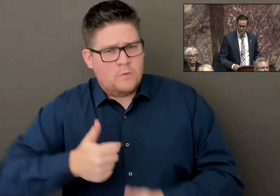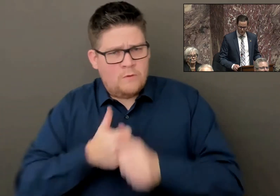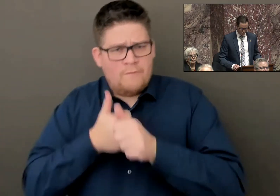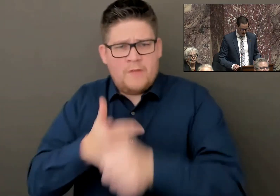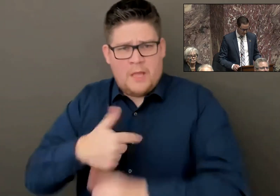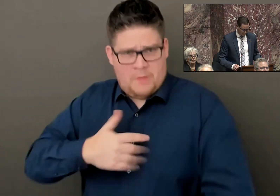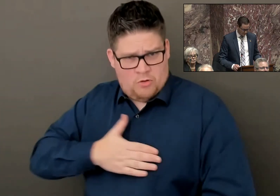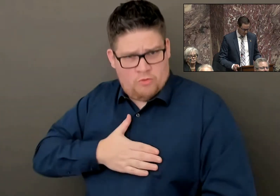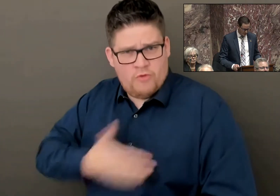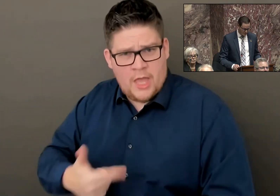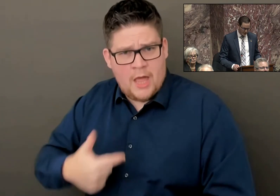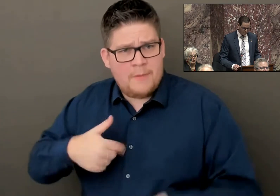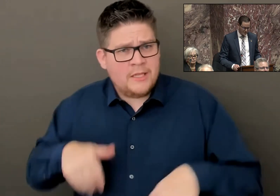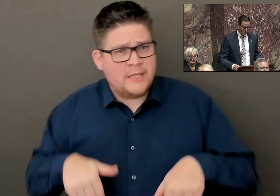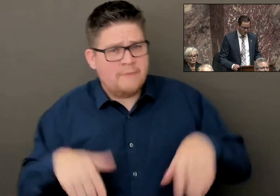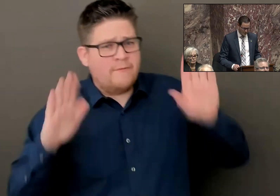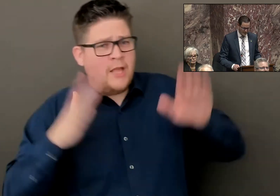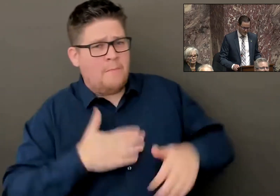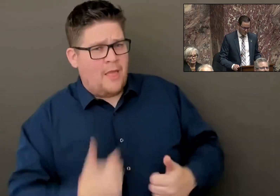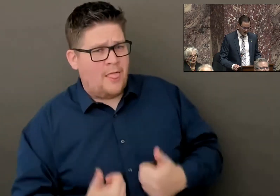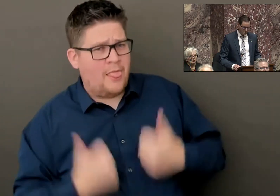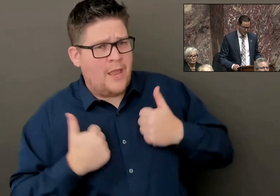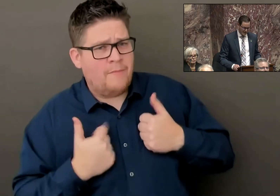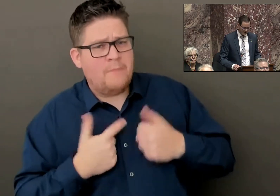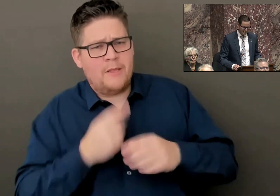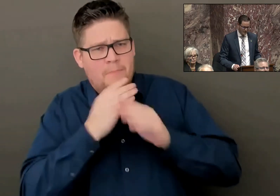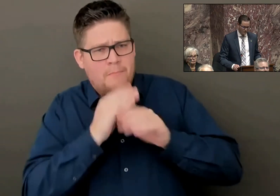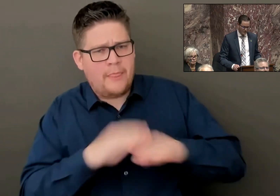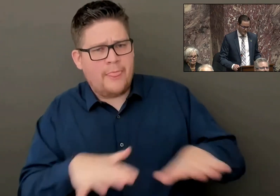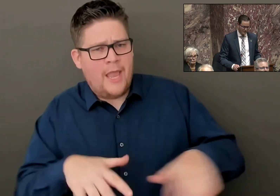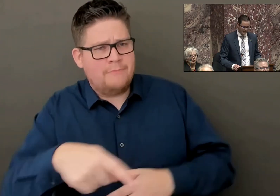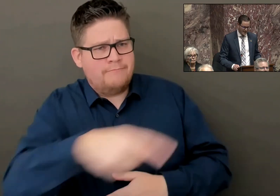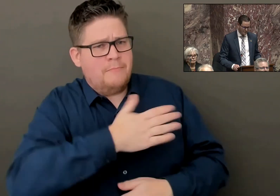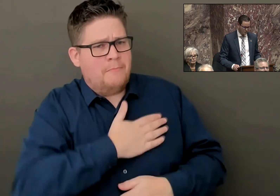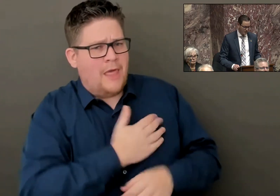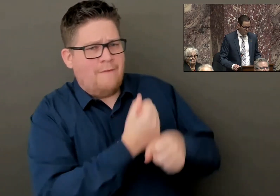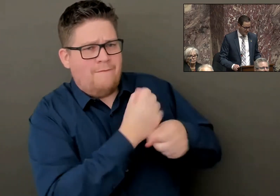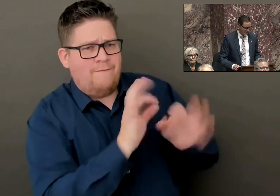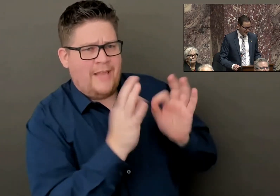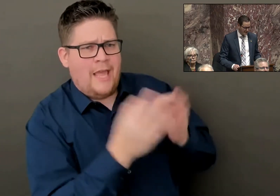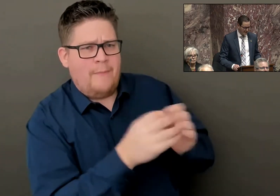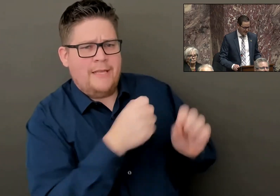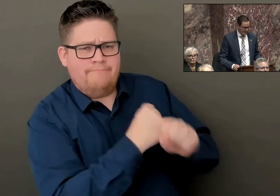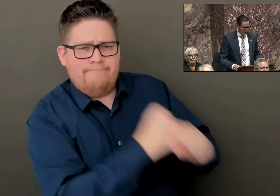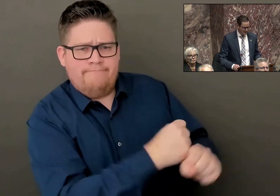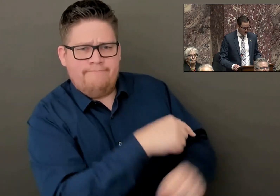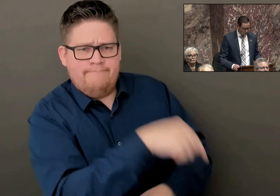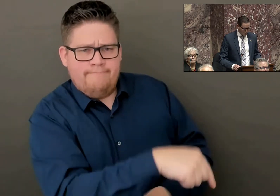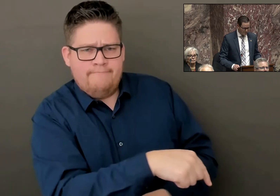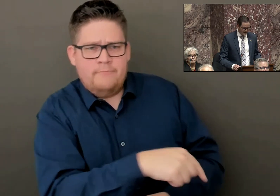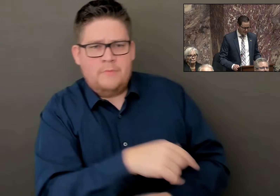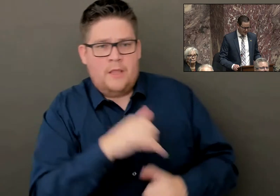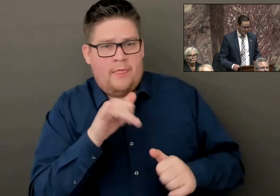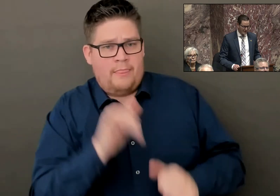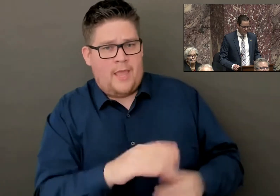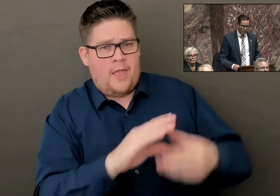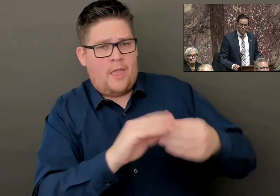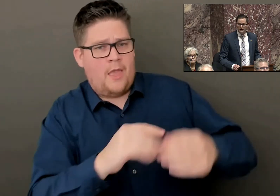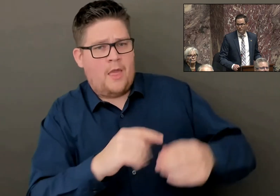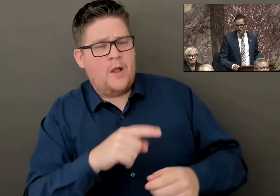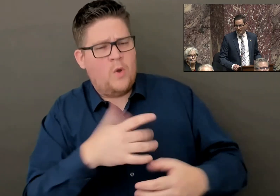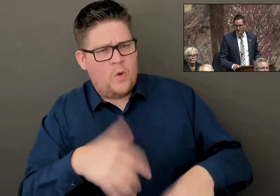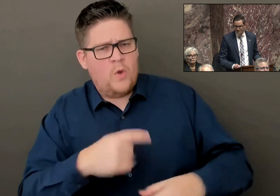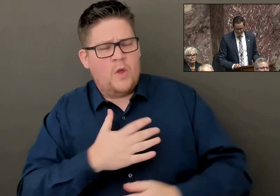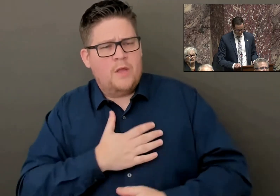family from strife. Mr. Speaker, let's all commit to protecting the loved ones of the names we heard today, and let's all commit that they will